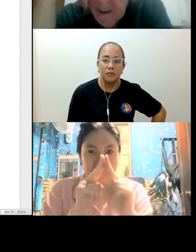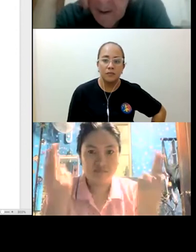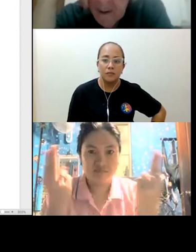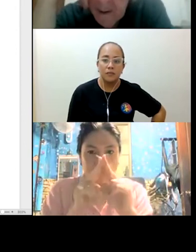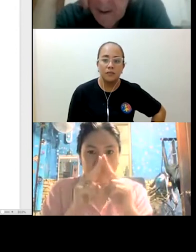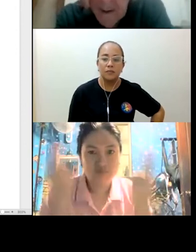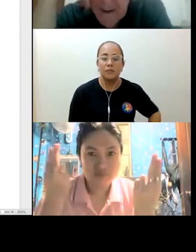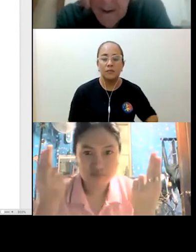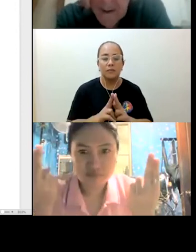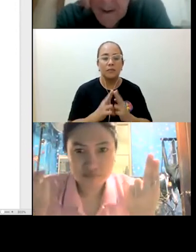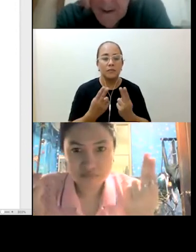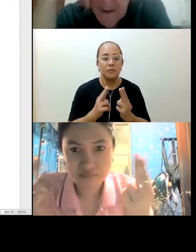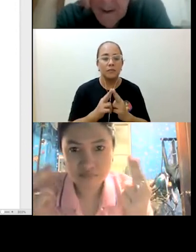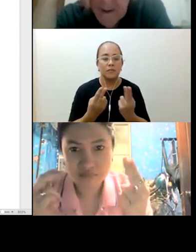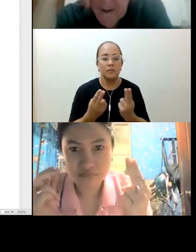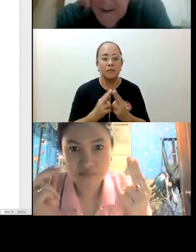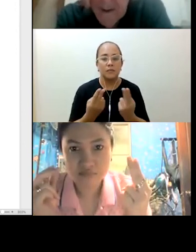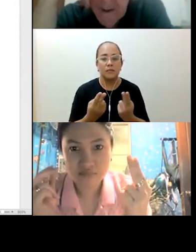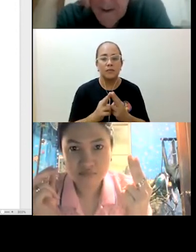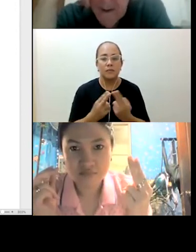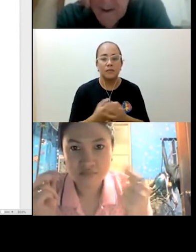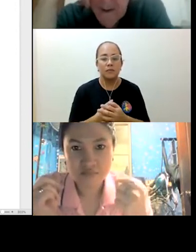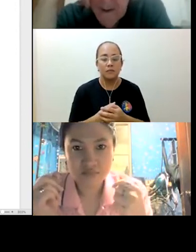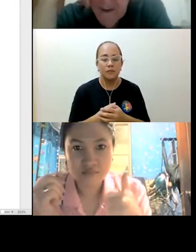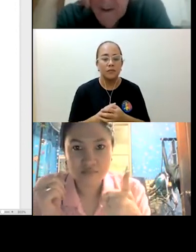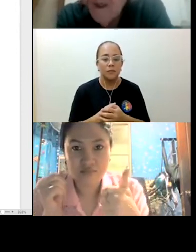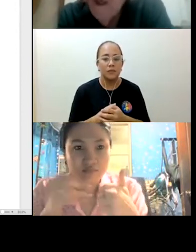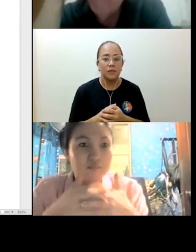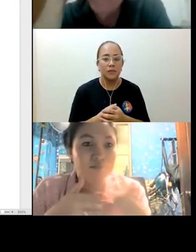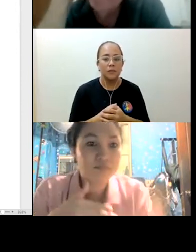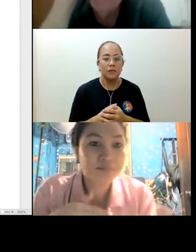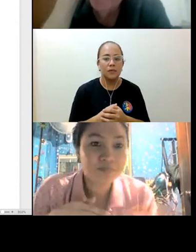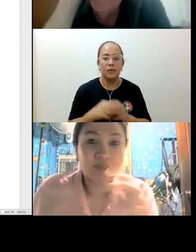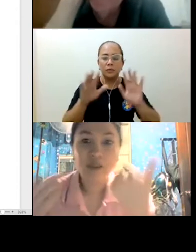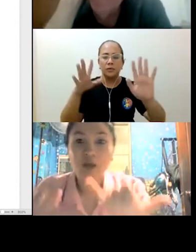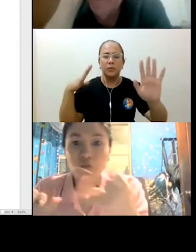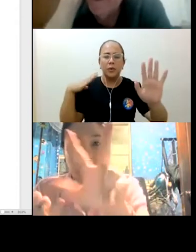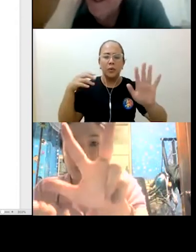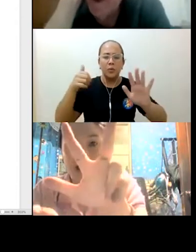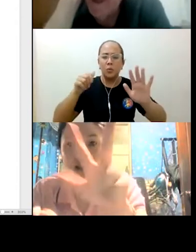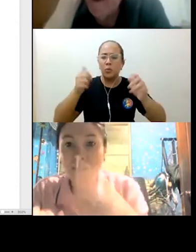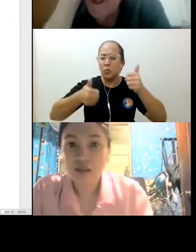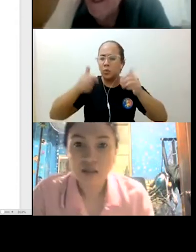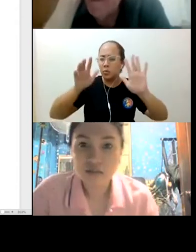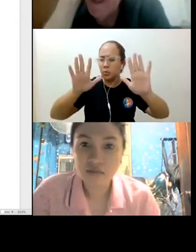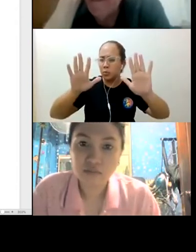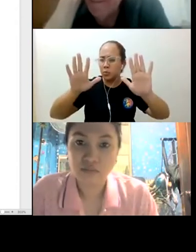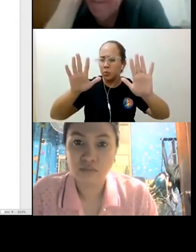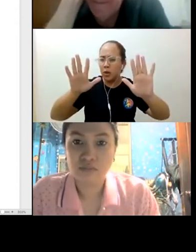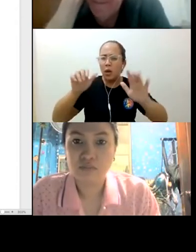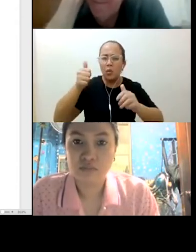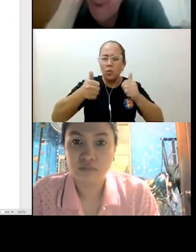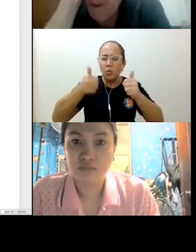So now we have this hand shape for notebook. Okay. So which goes first, spread or